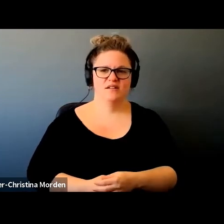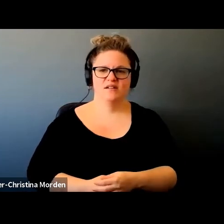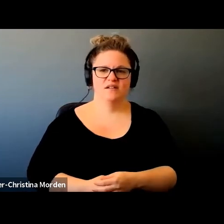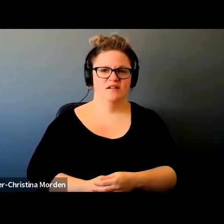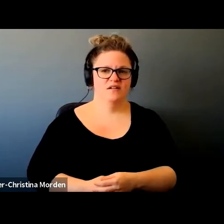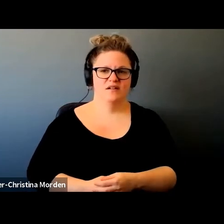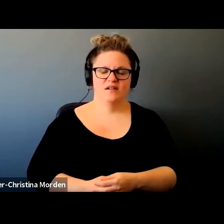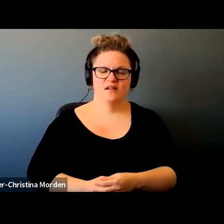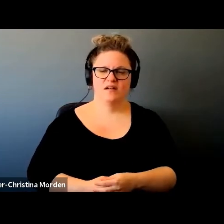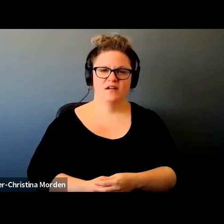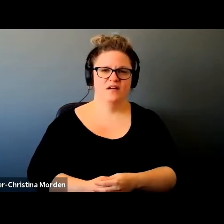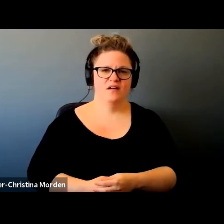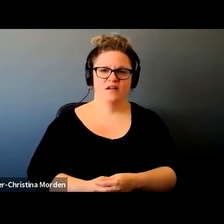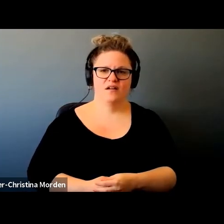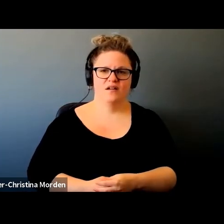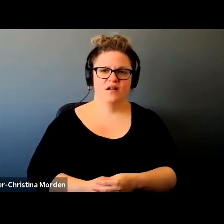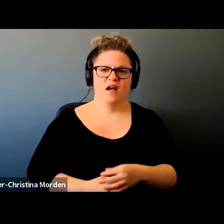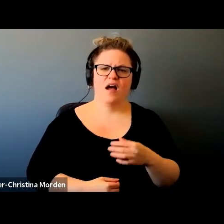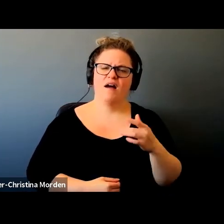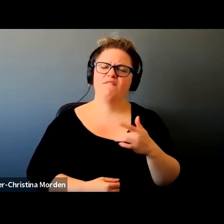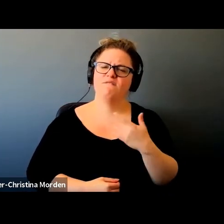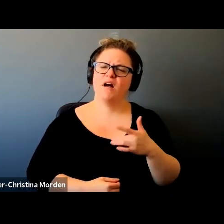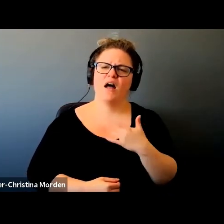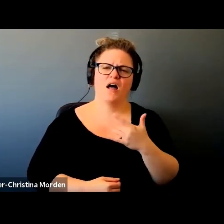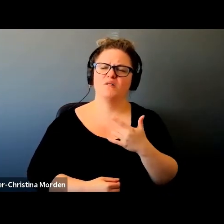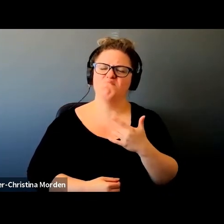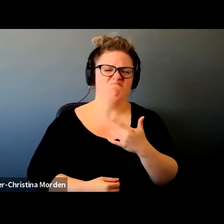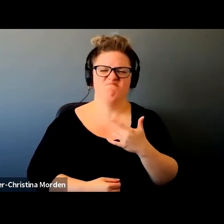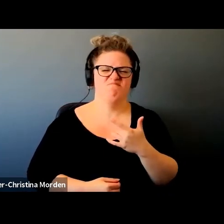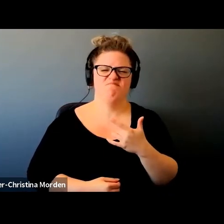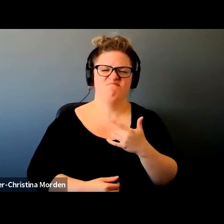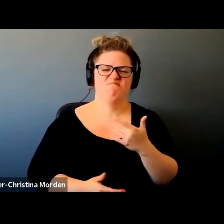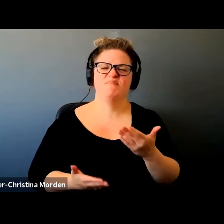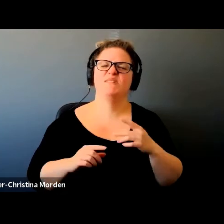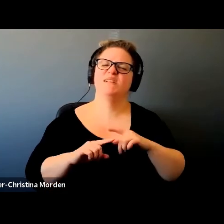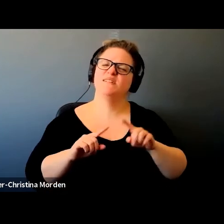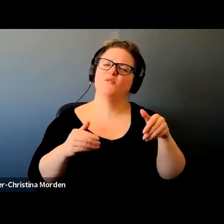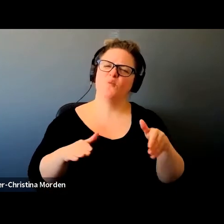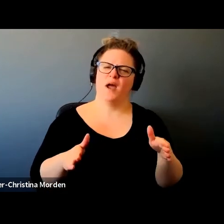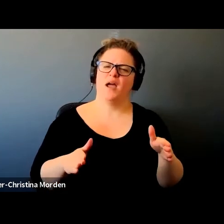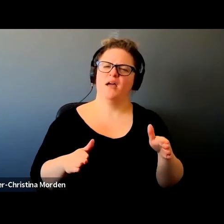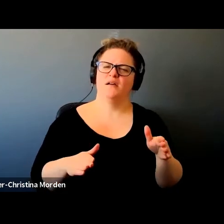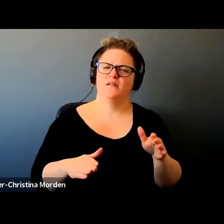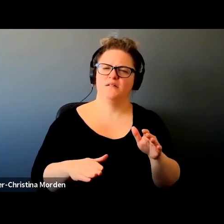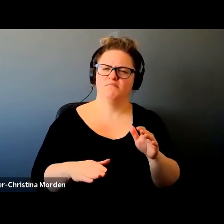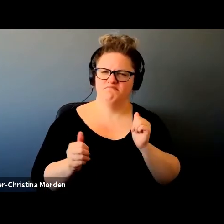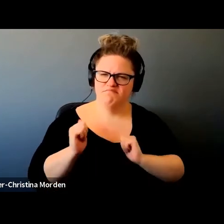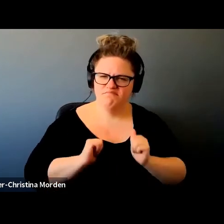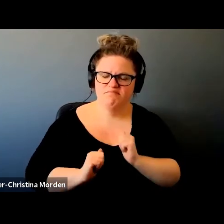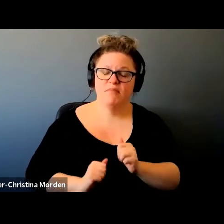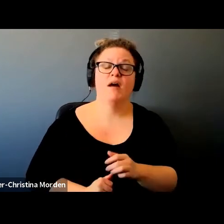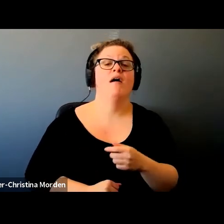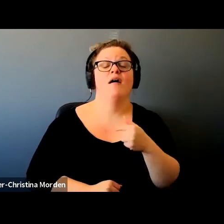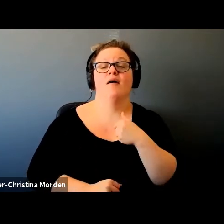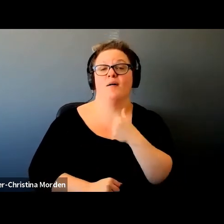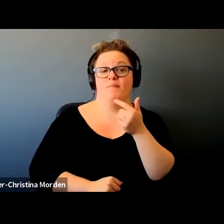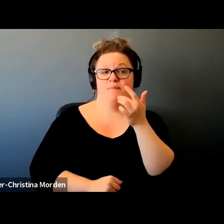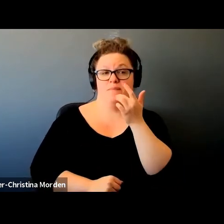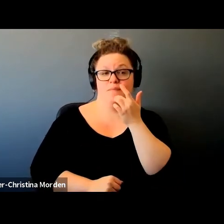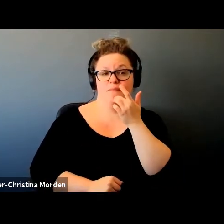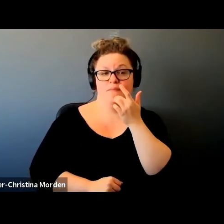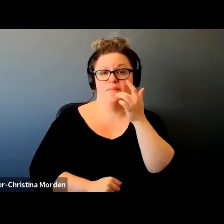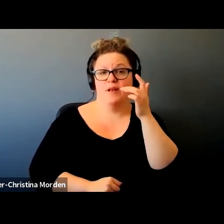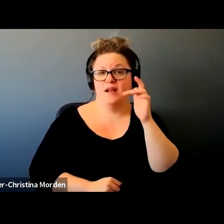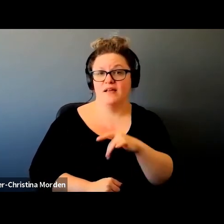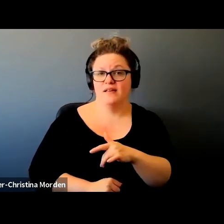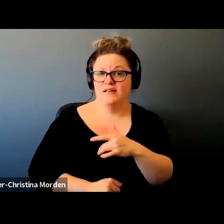I thought that there would be another way to structure performance for me. So I'm lucky in that I'm not really so